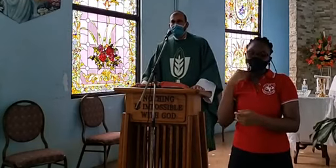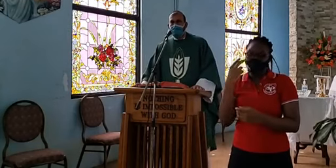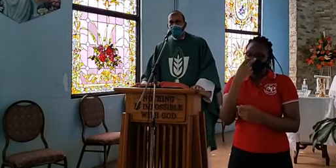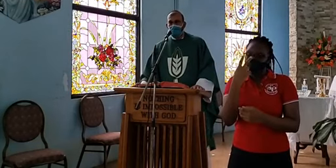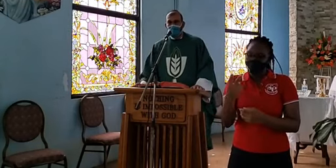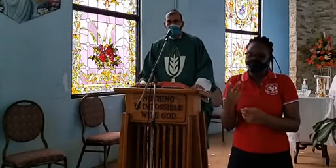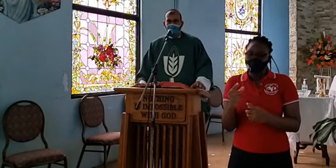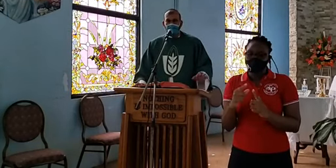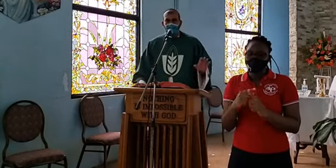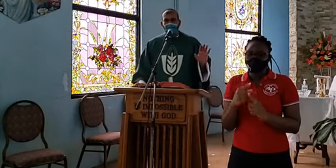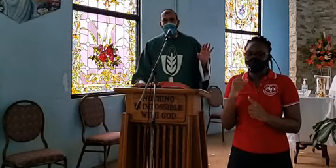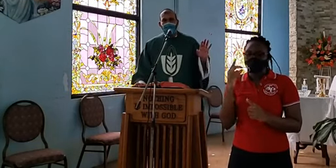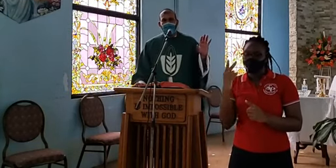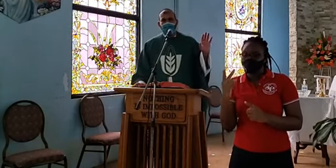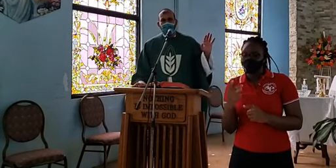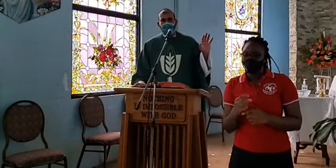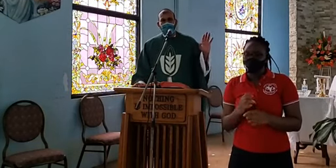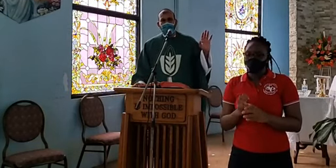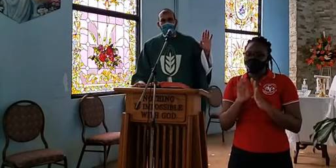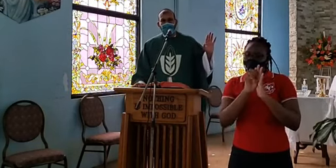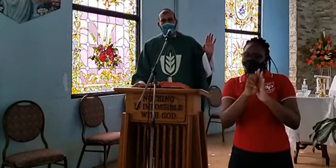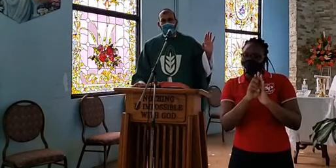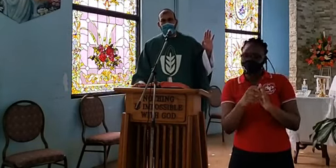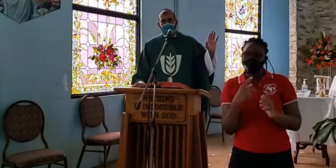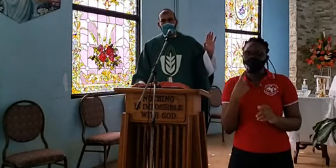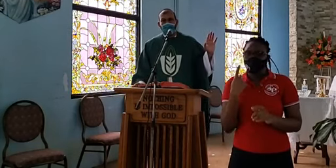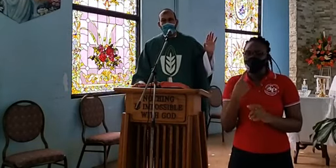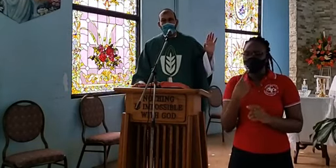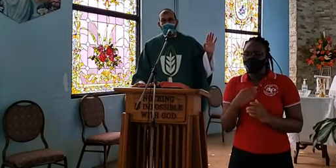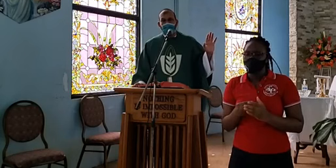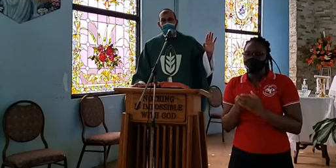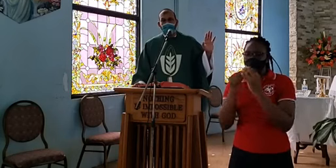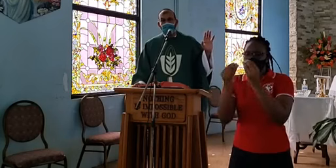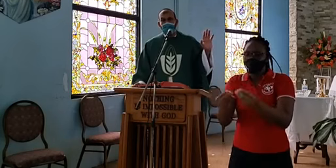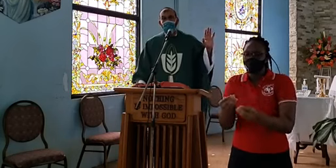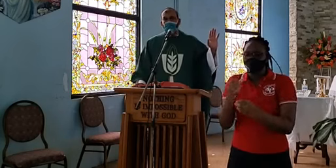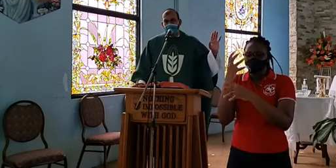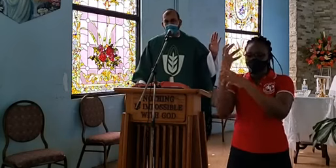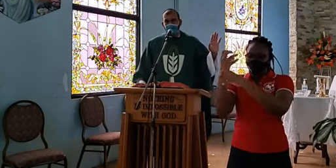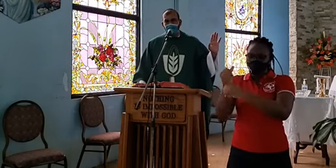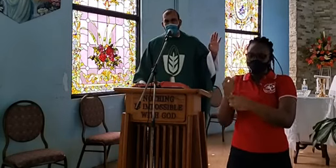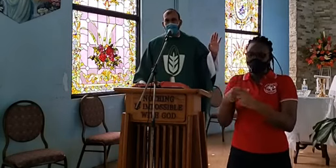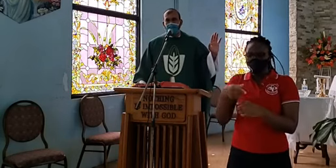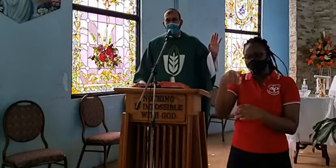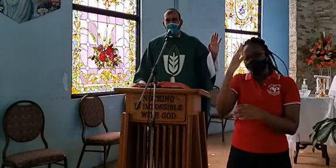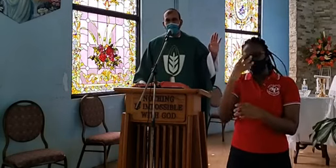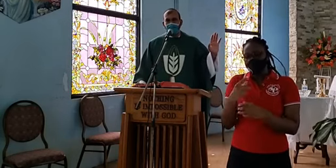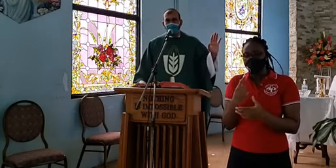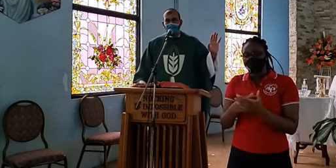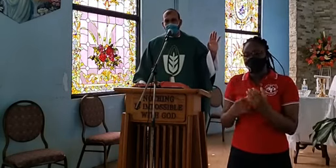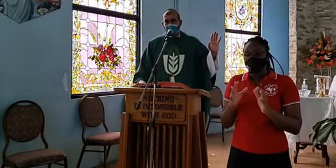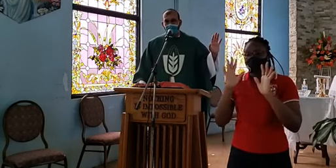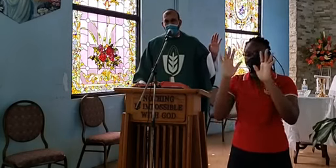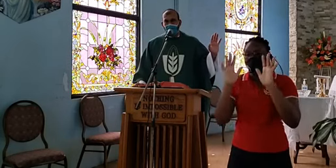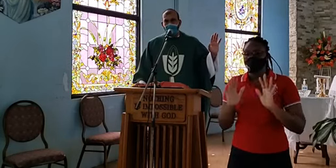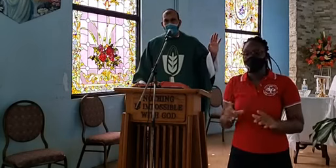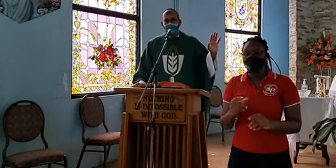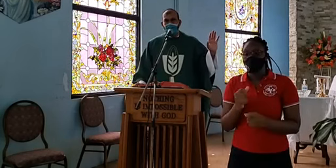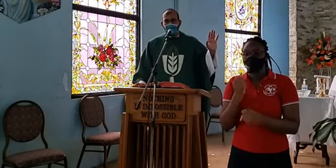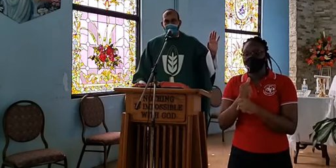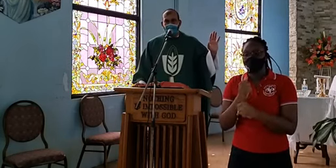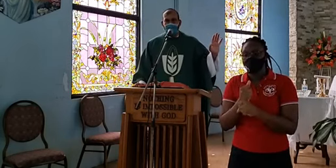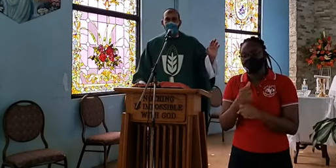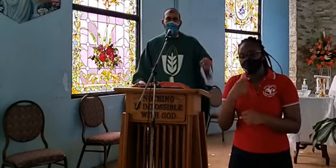two examples. Those who place their trust in God, what wonderful work our